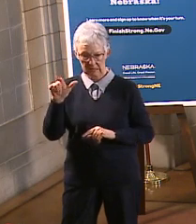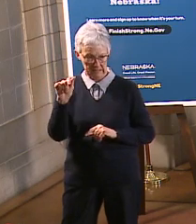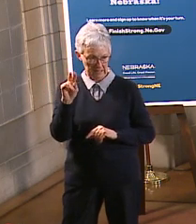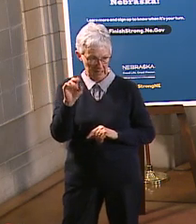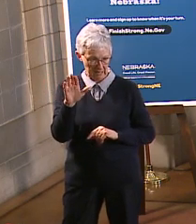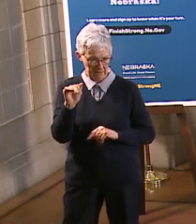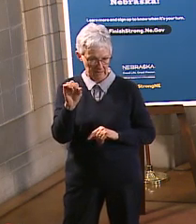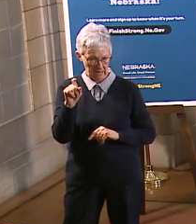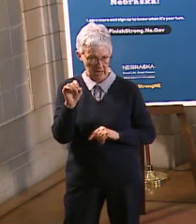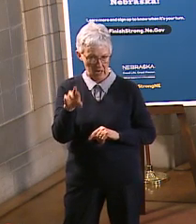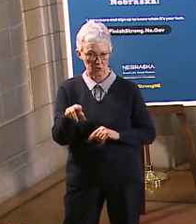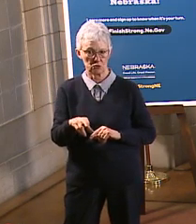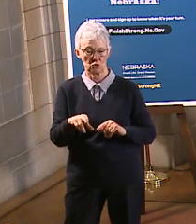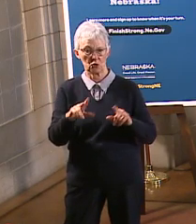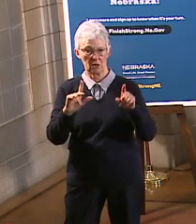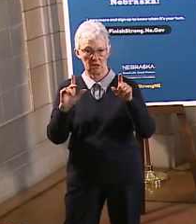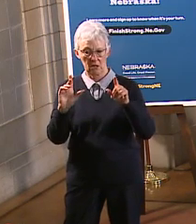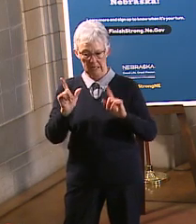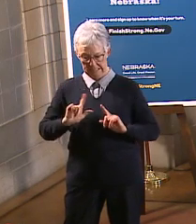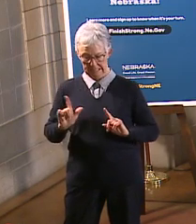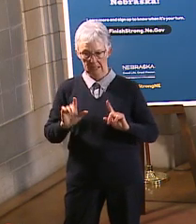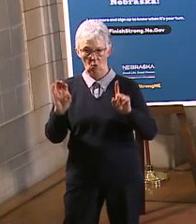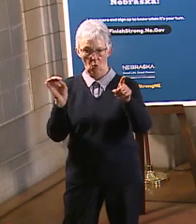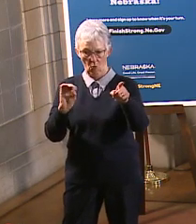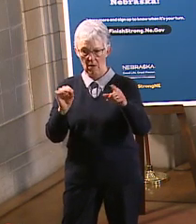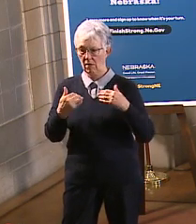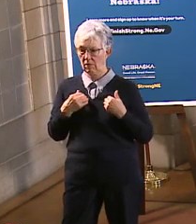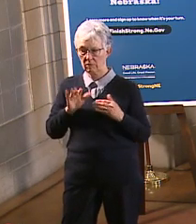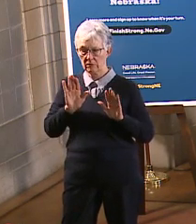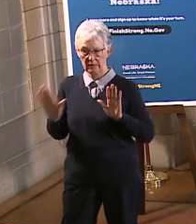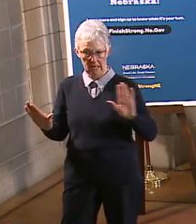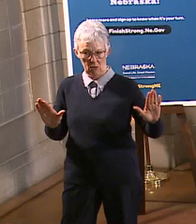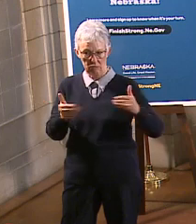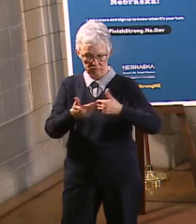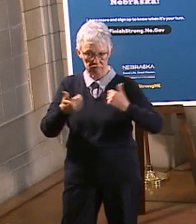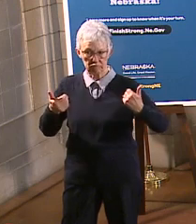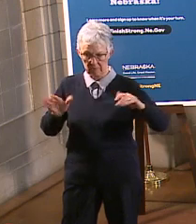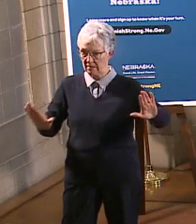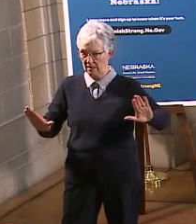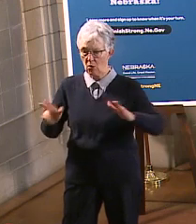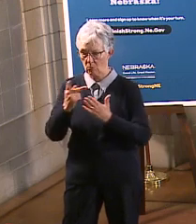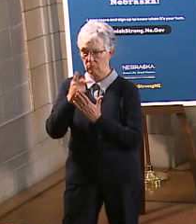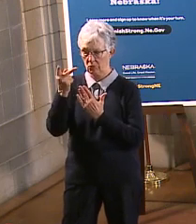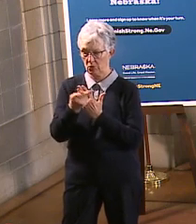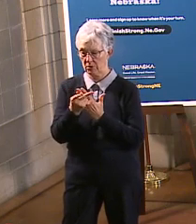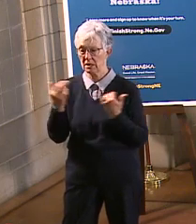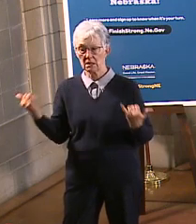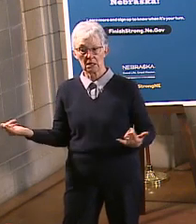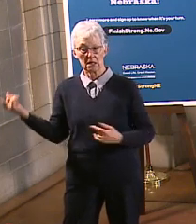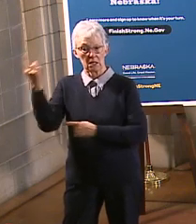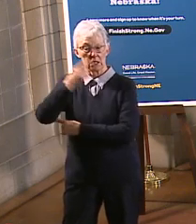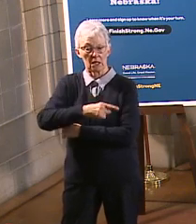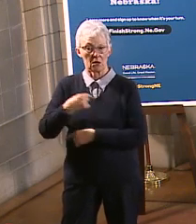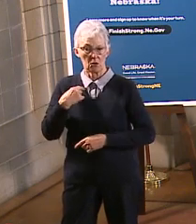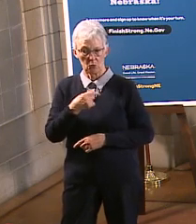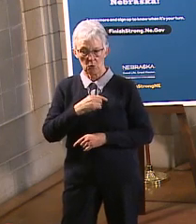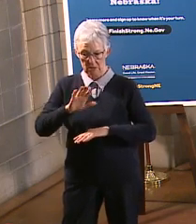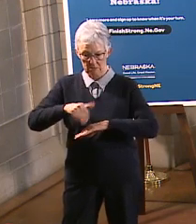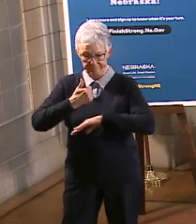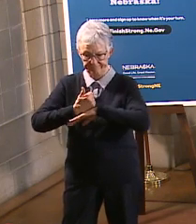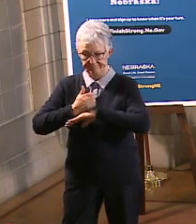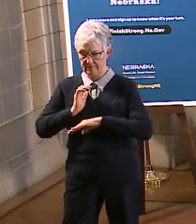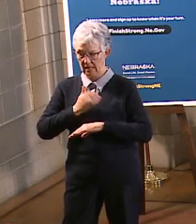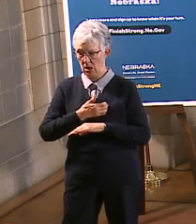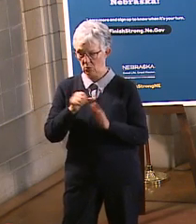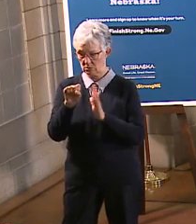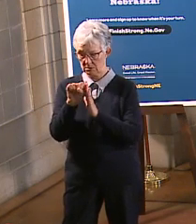city of Omaha, they are also going to have their own programs. Now, today what we're announcing is that we're standing up our program here at the